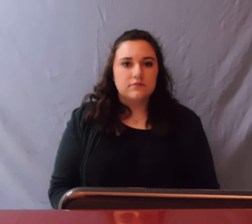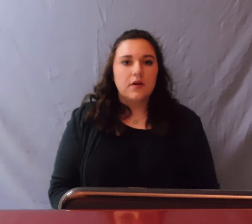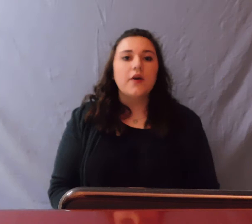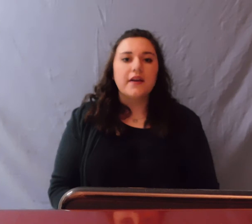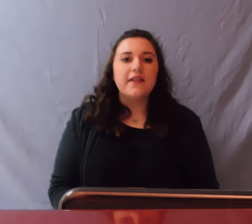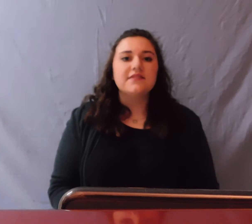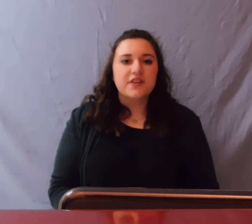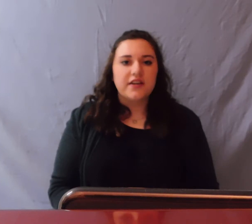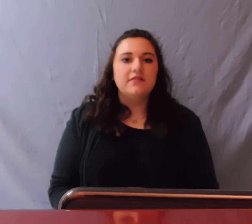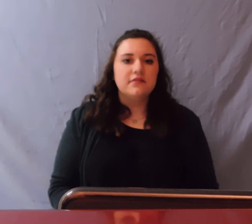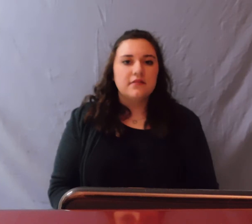Okay, that's good.